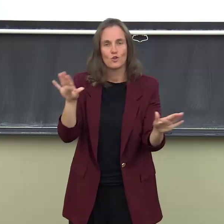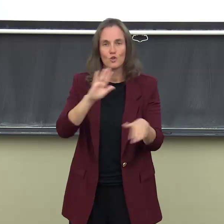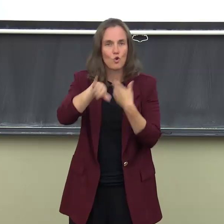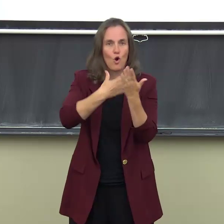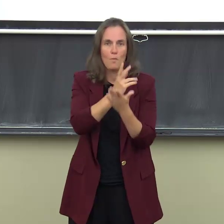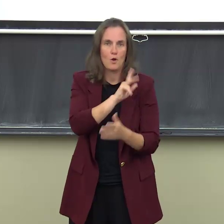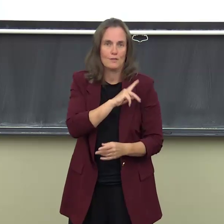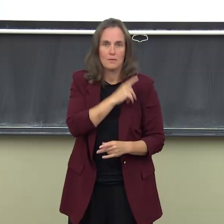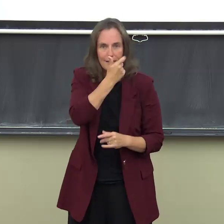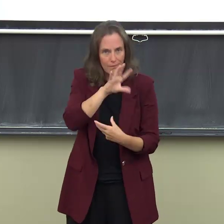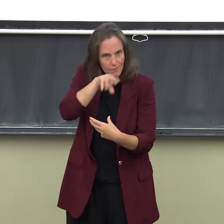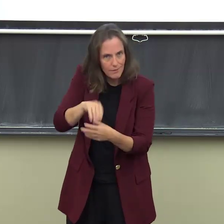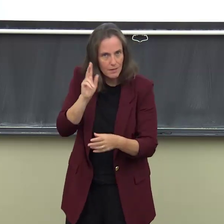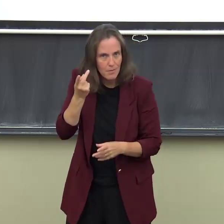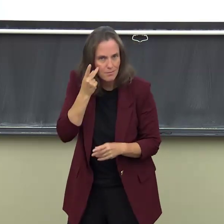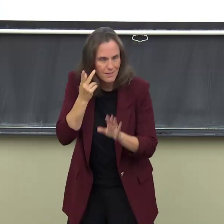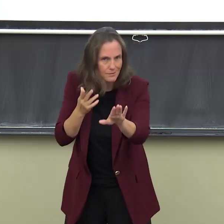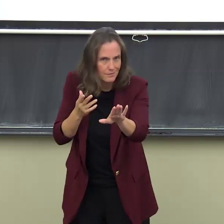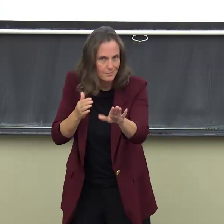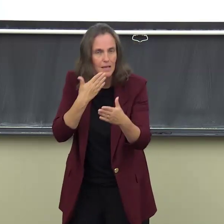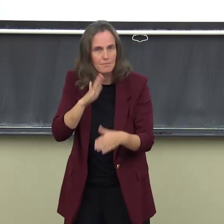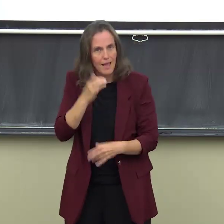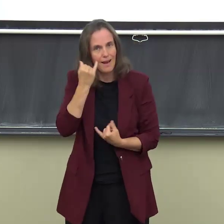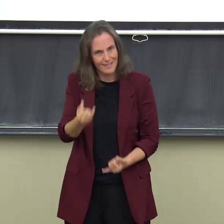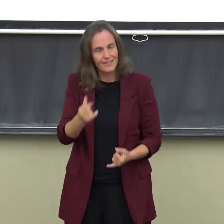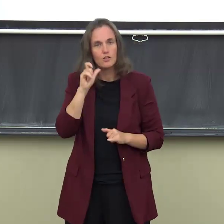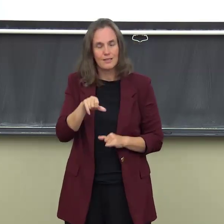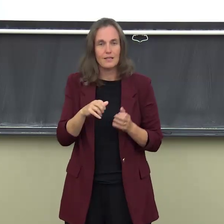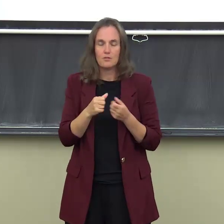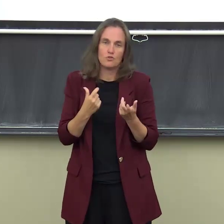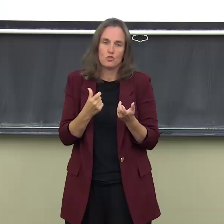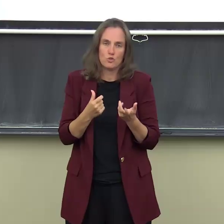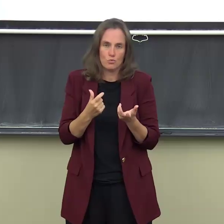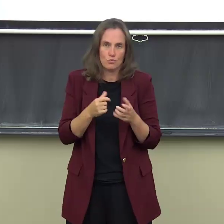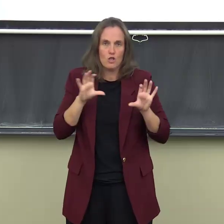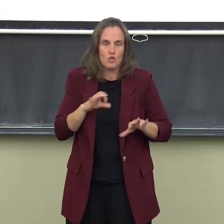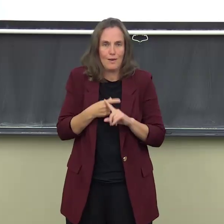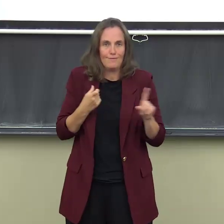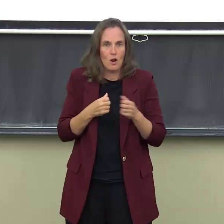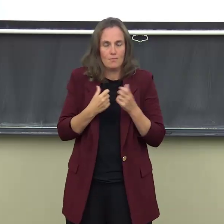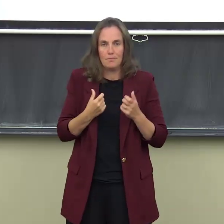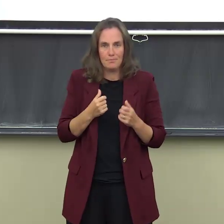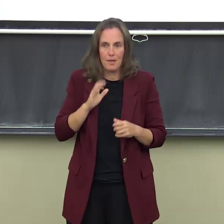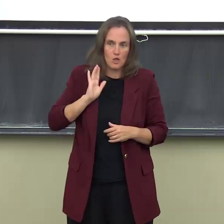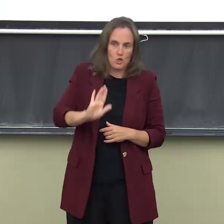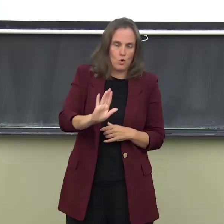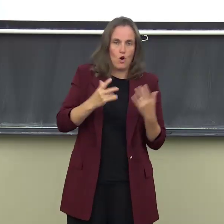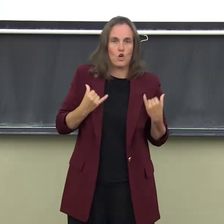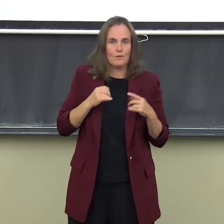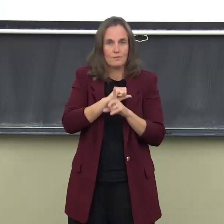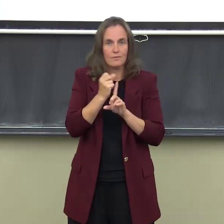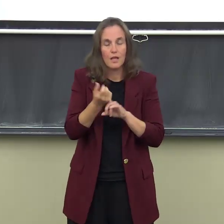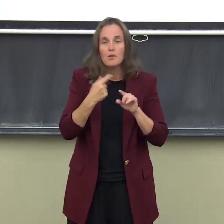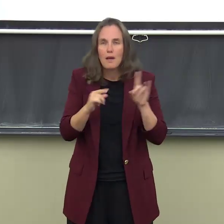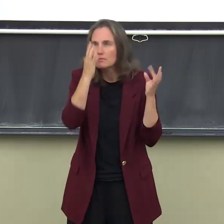you're getting into politics. Like, that's a bad idea. You got to do the bloom from where you're planted, right? So as we're thinking productively about